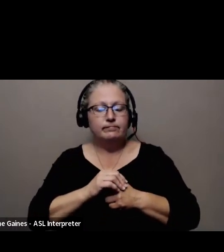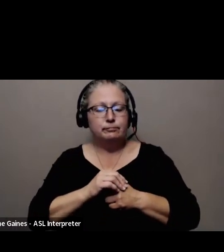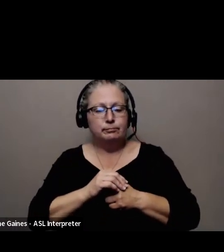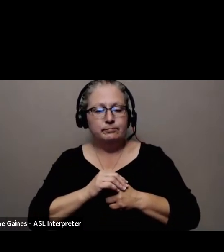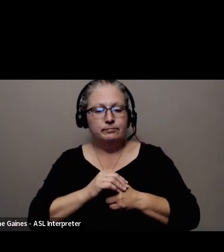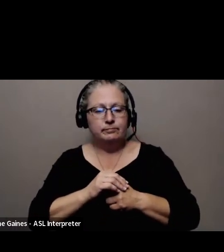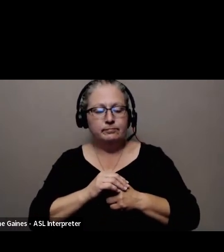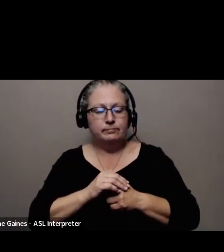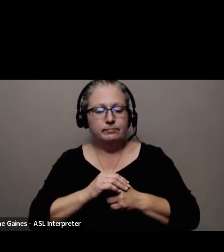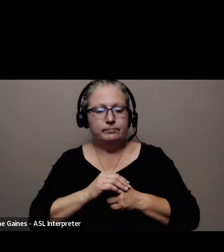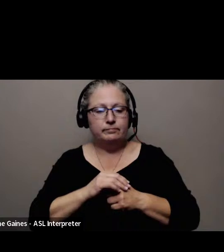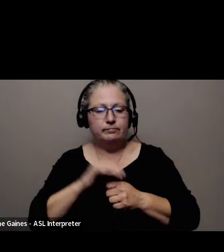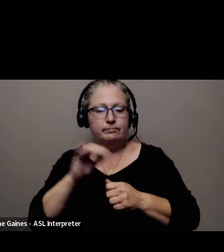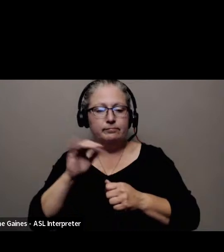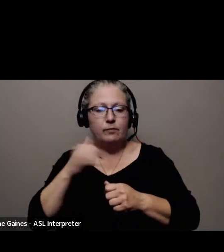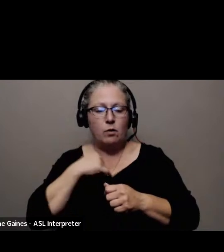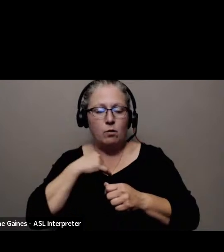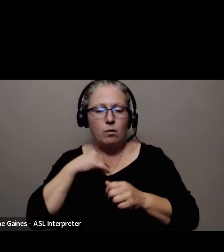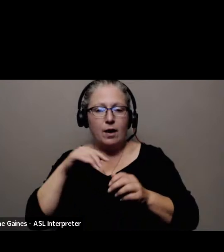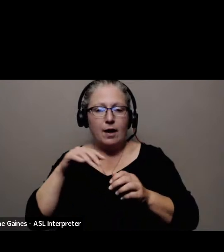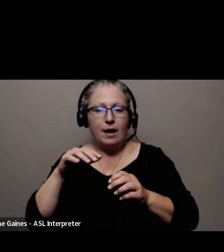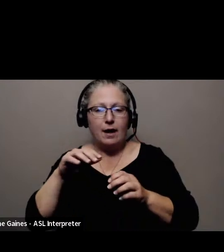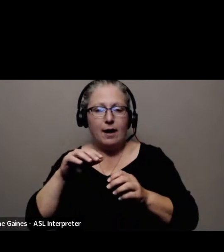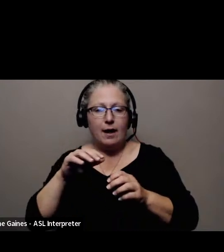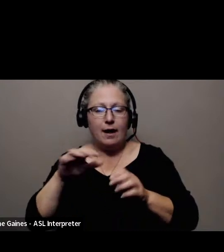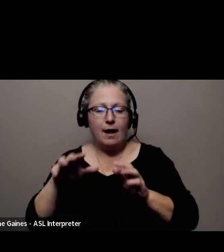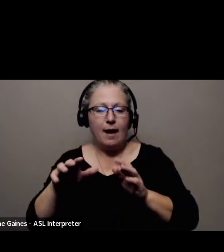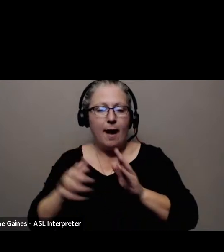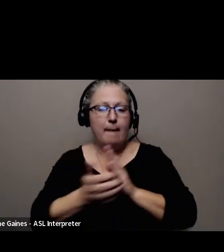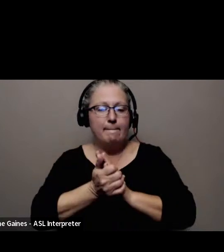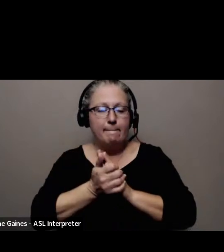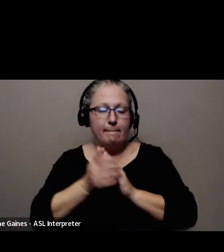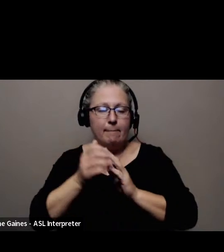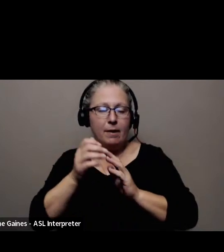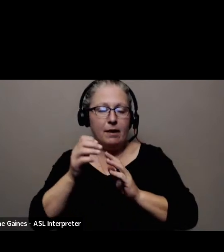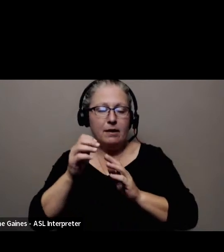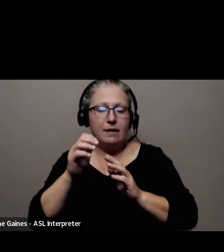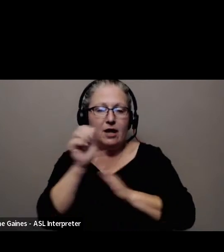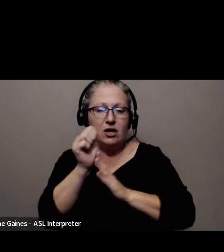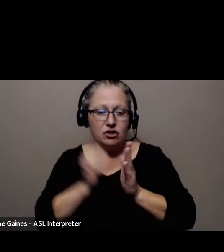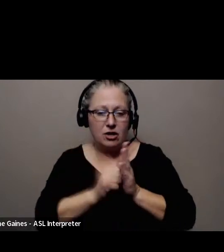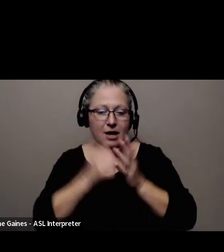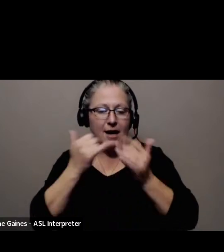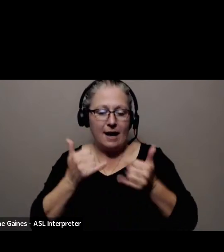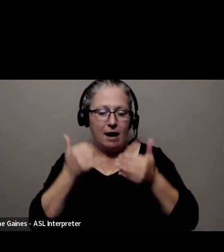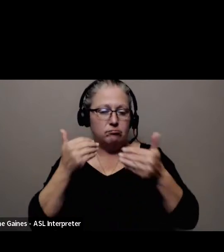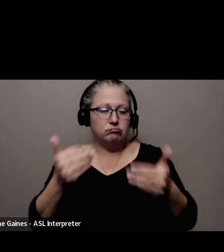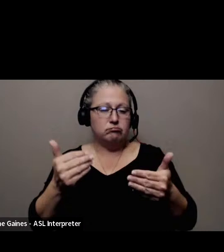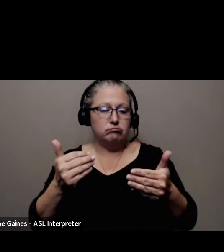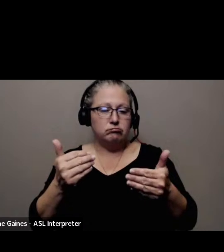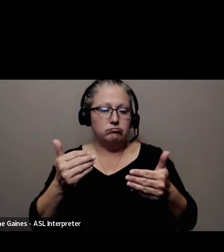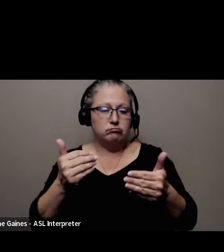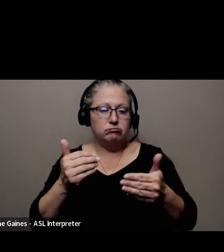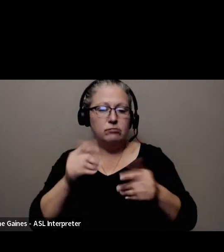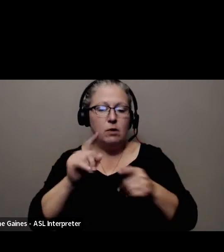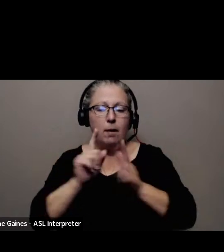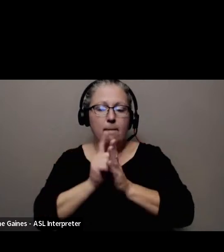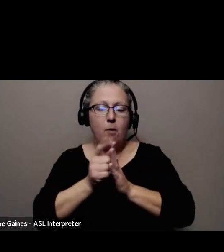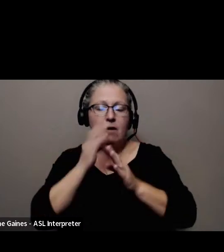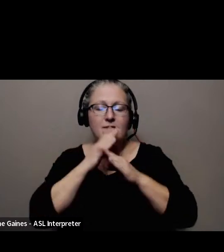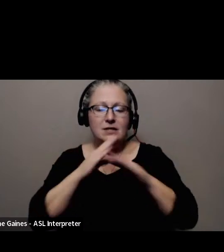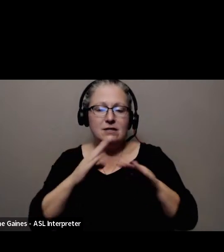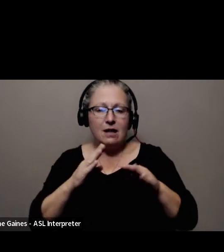So as we amended the agenda, we will now go ahead and proceed with a moment of silence. Go